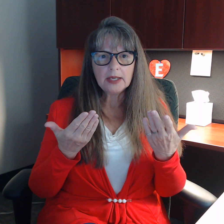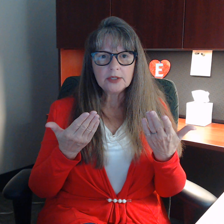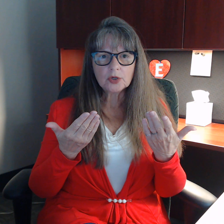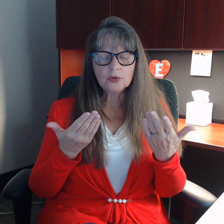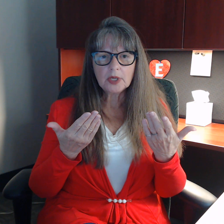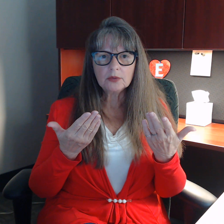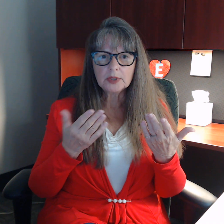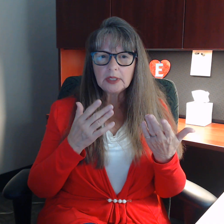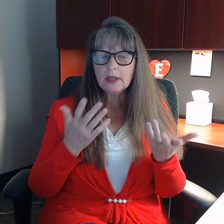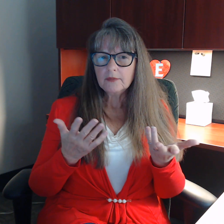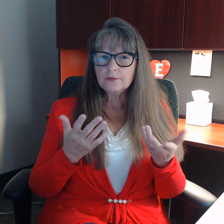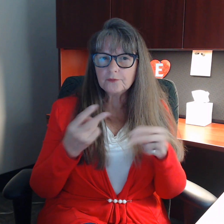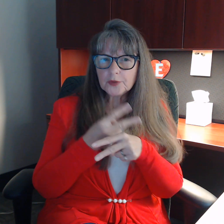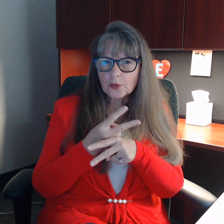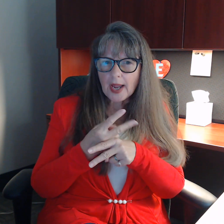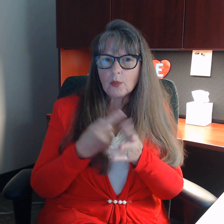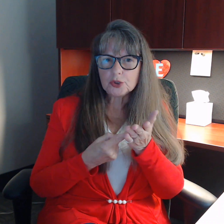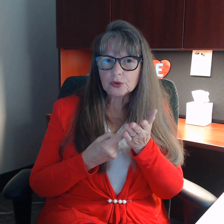and so you can really figure out what you're